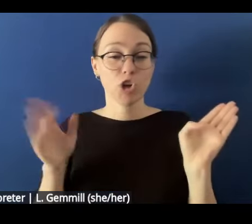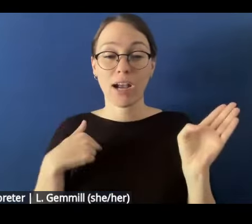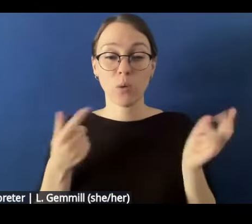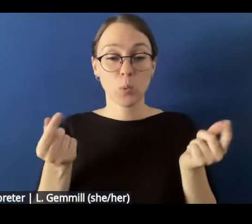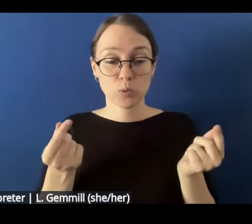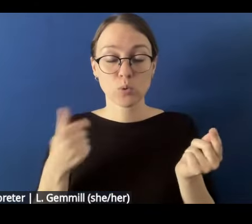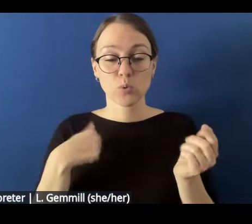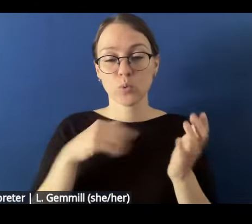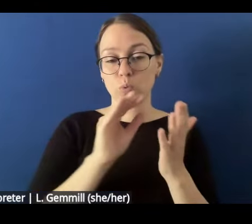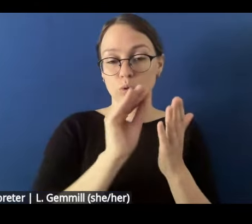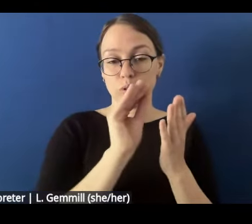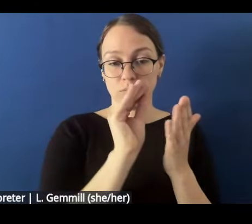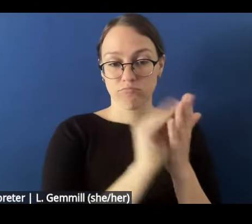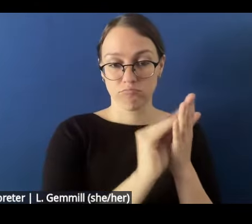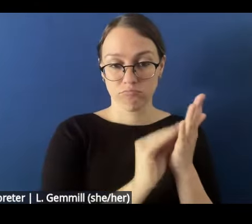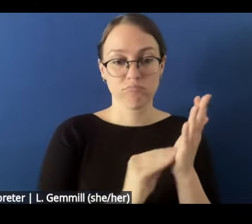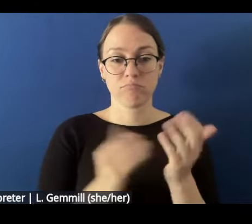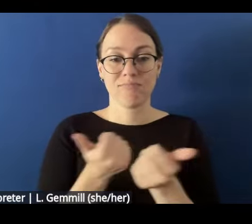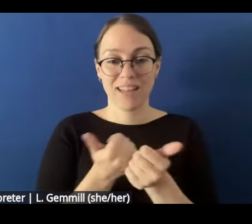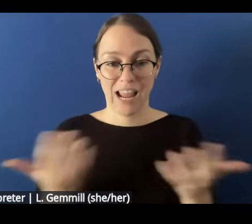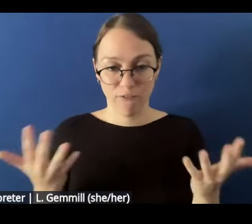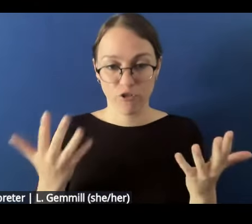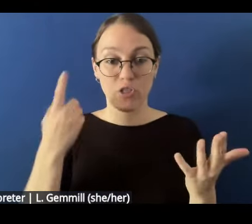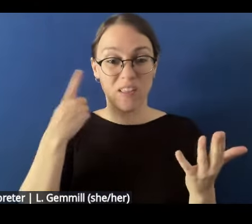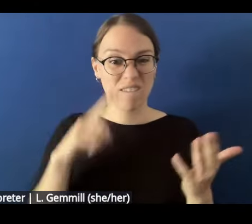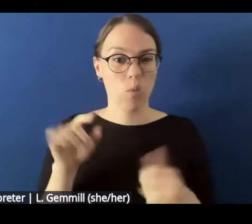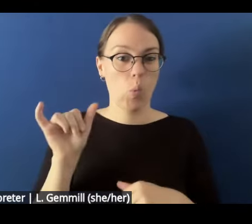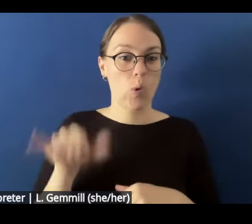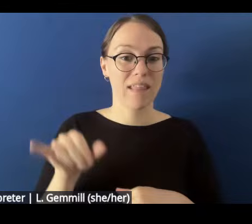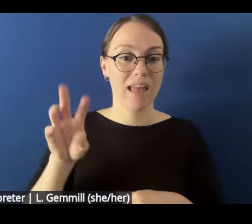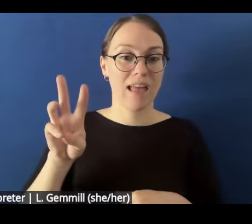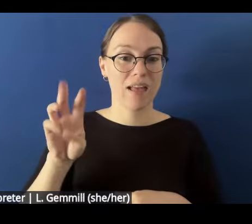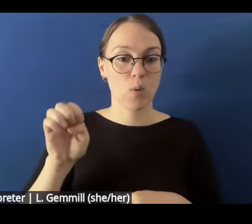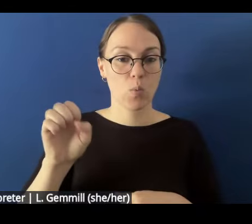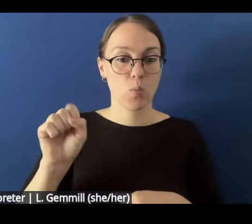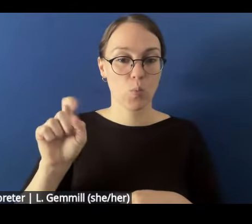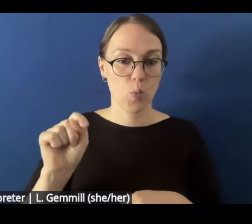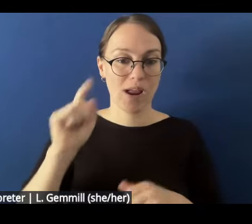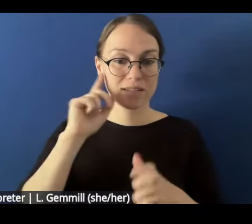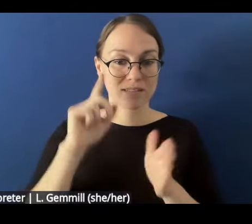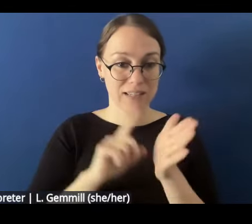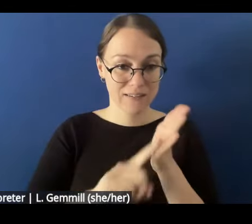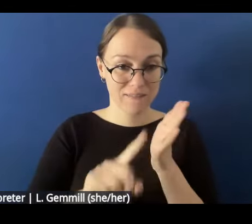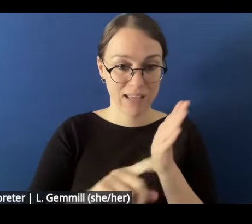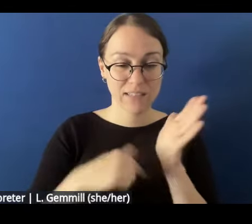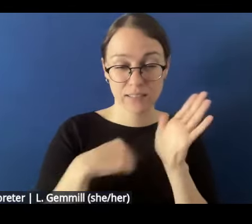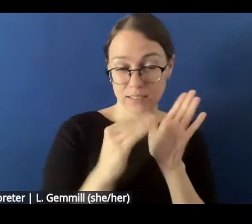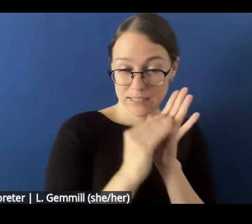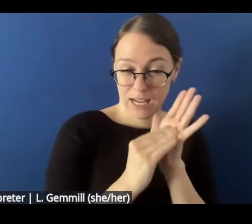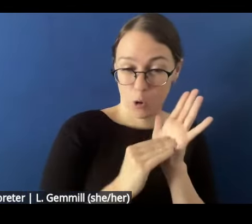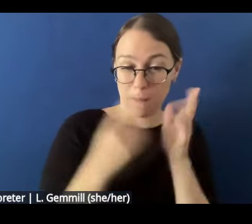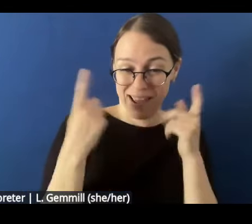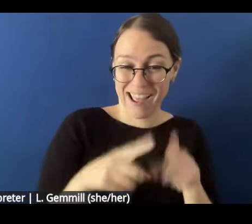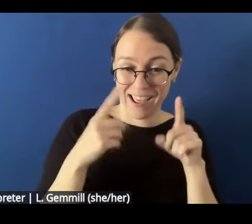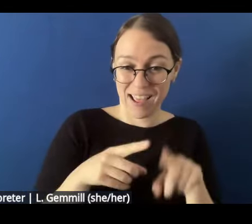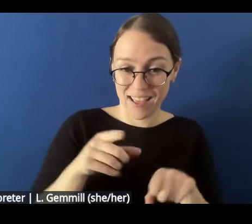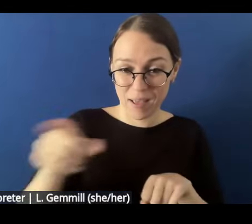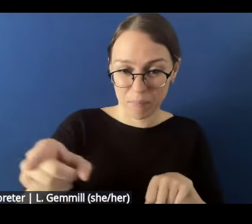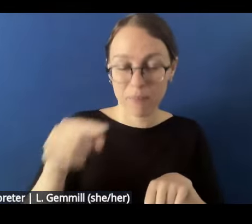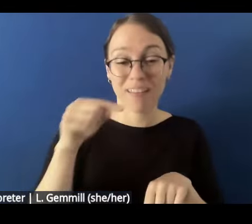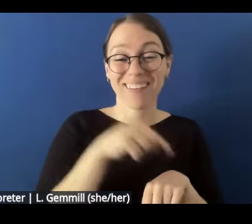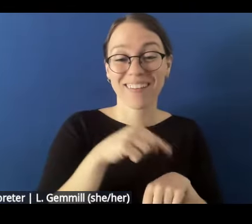for the West investigation and tried to just basically make that into a clear procedure. So the starting point